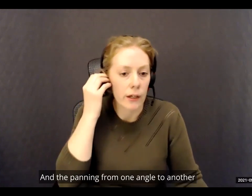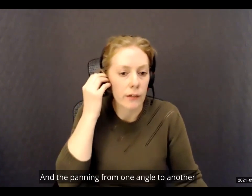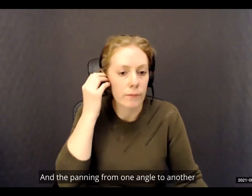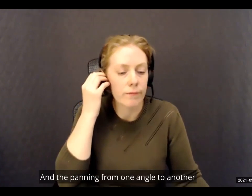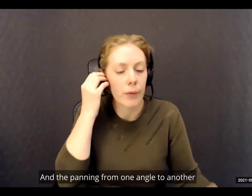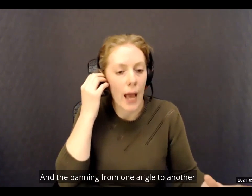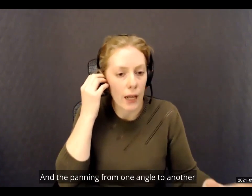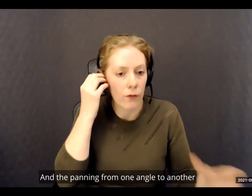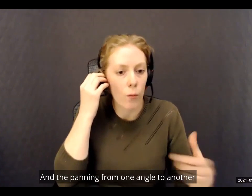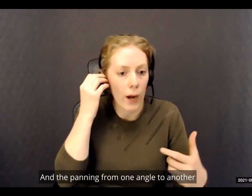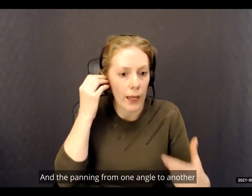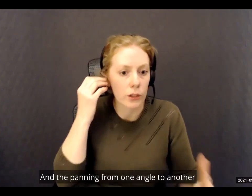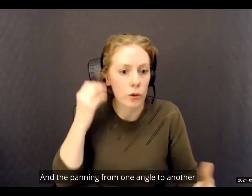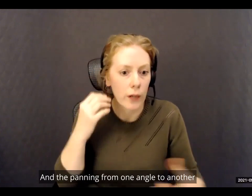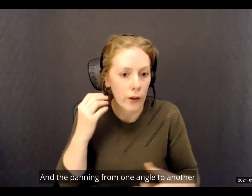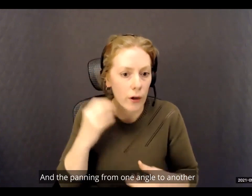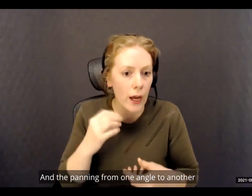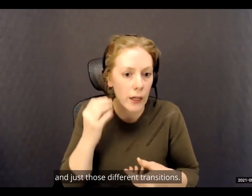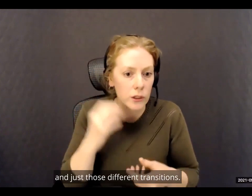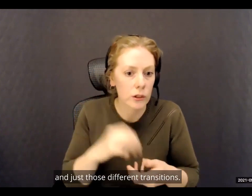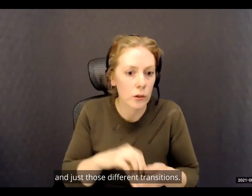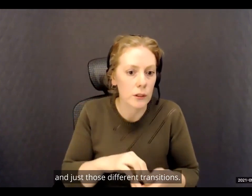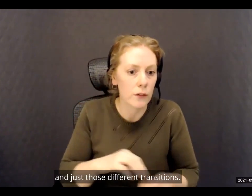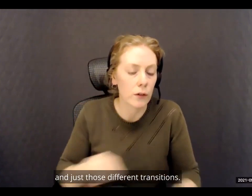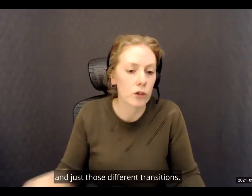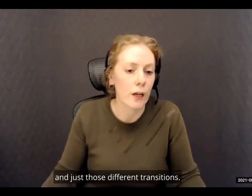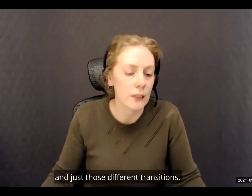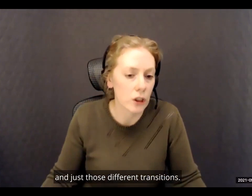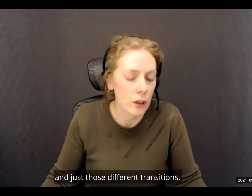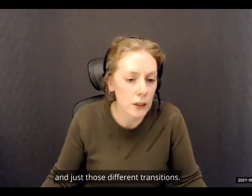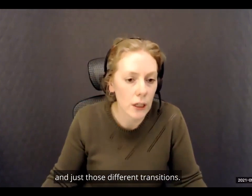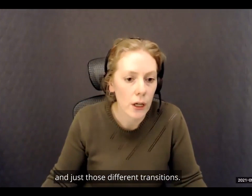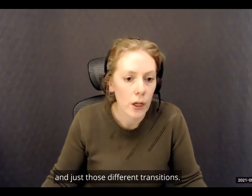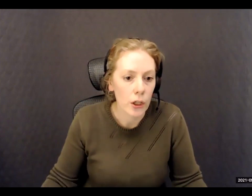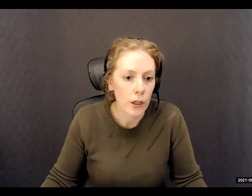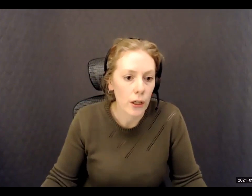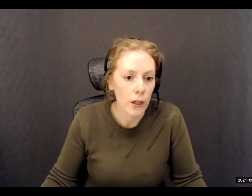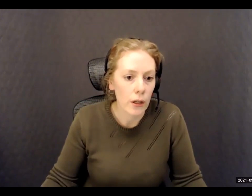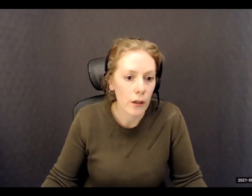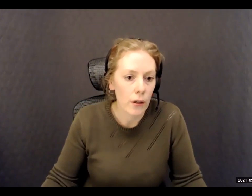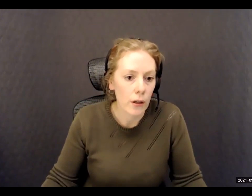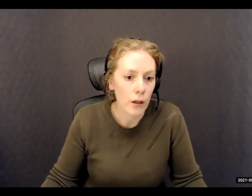and the panning from one angle to another, and just those different transitions,